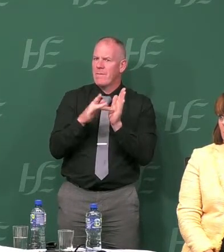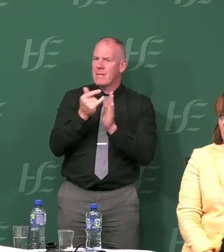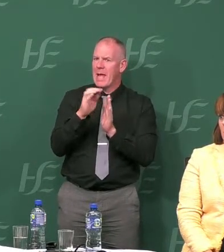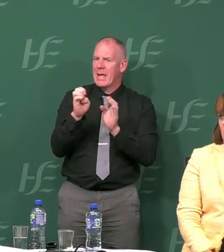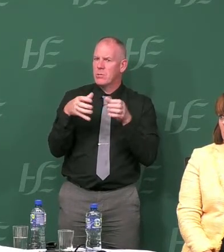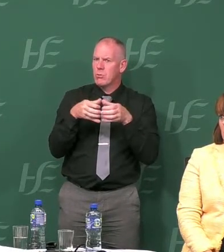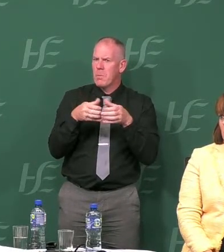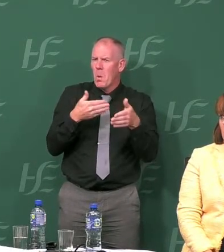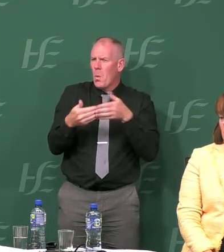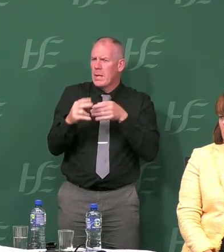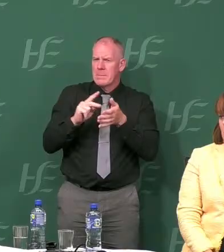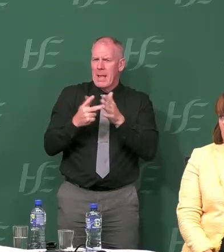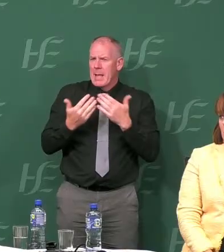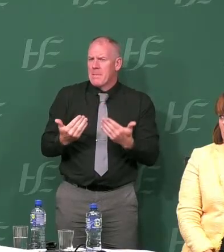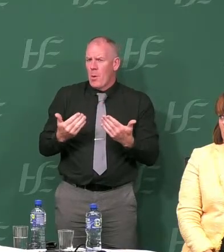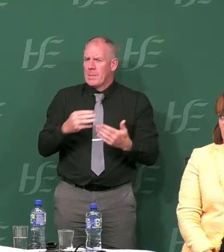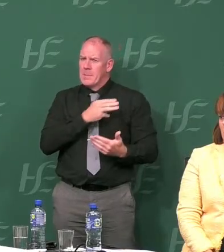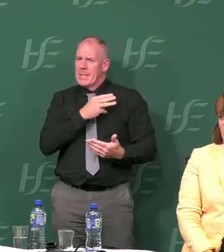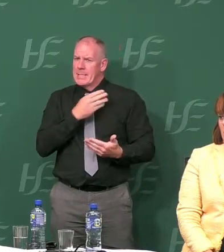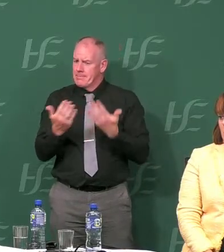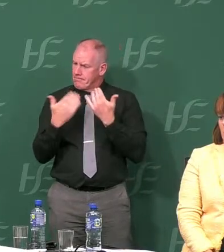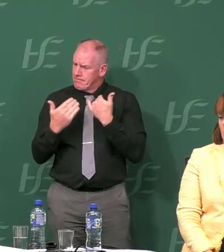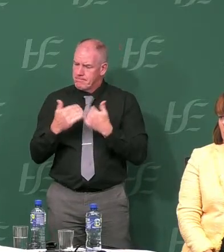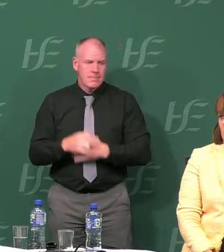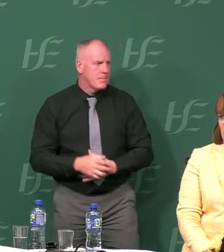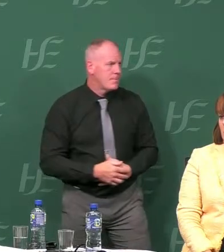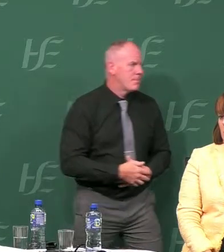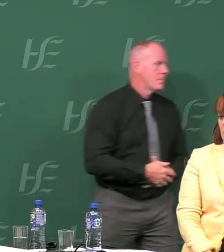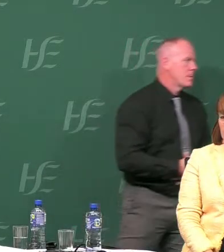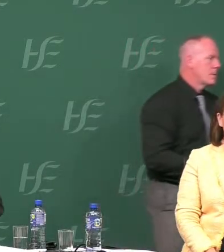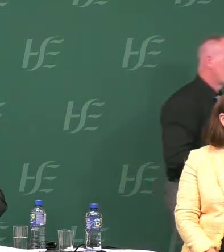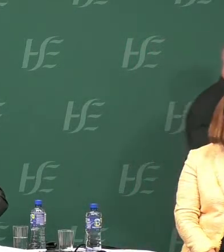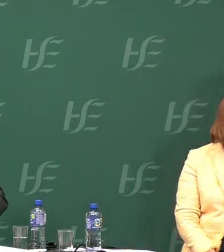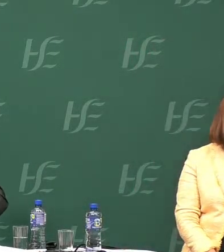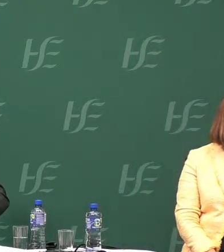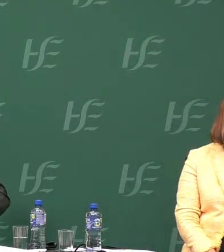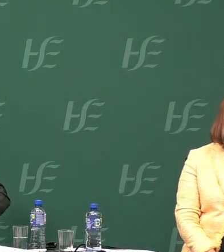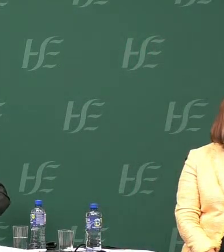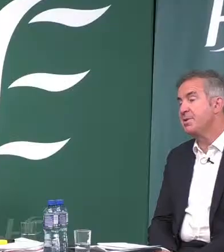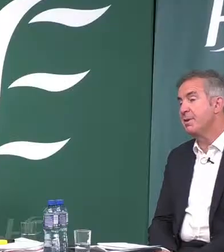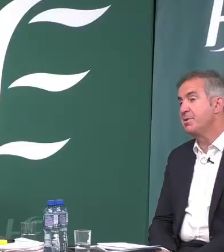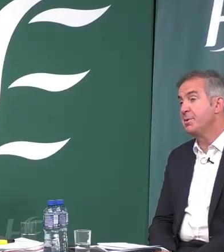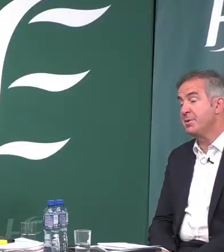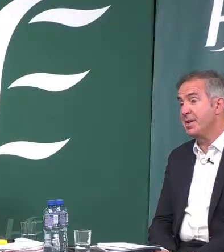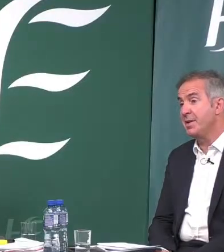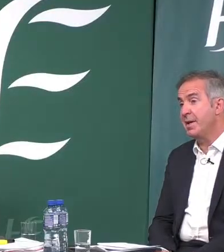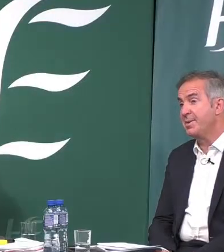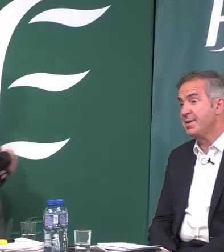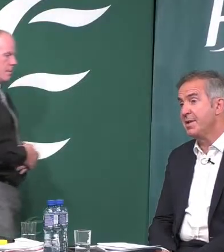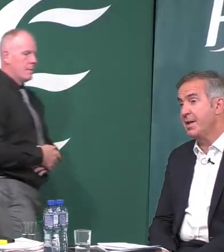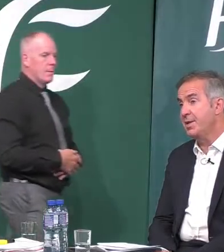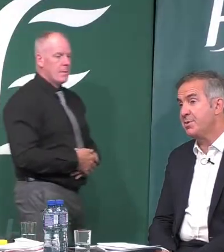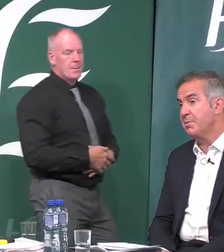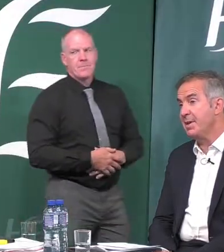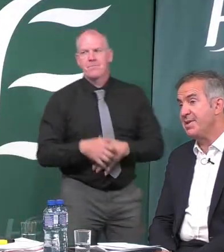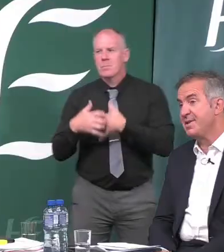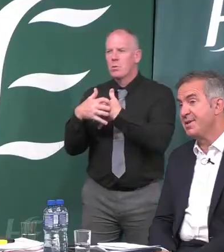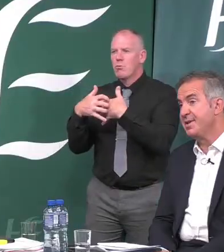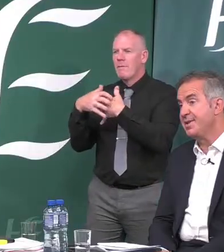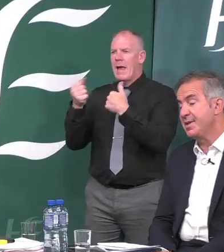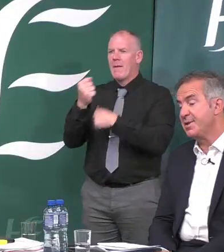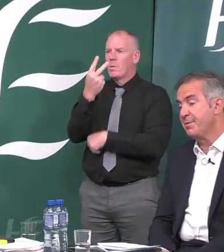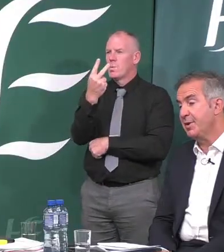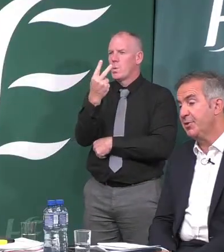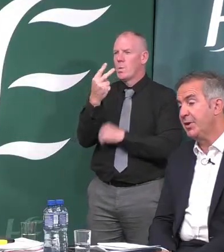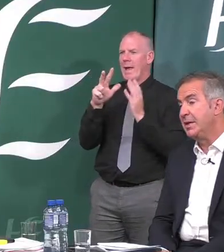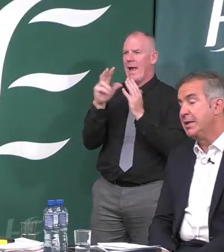what the current plan is or will be? And that's so effectively the population is around 280,000 in that age group based on